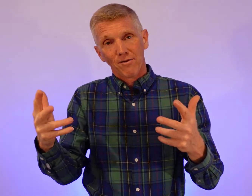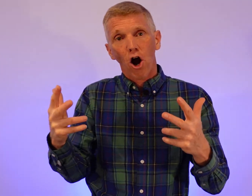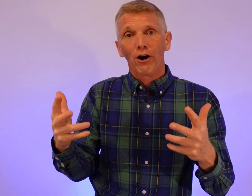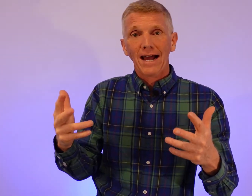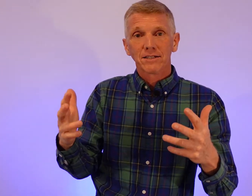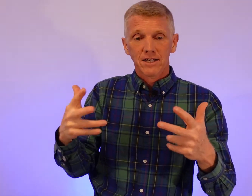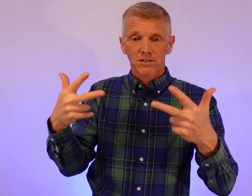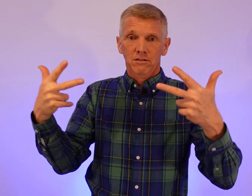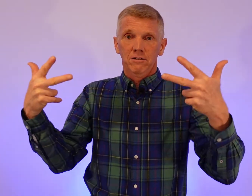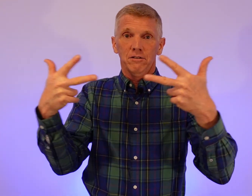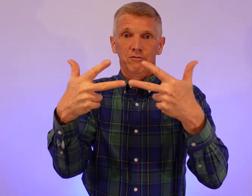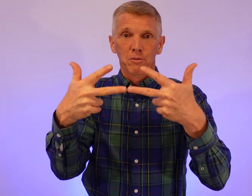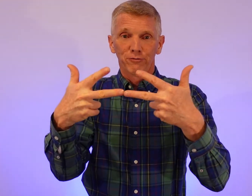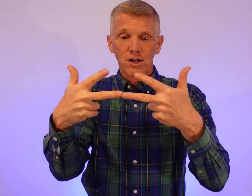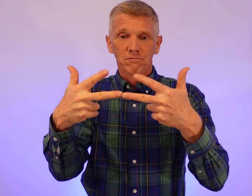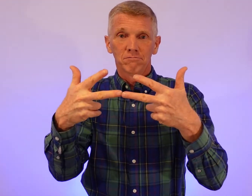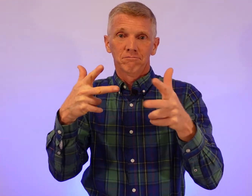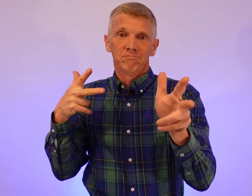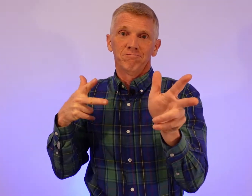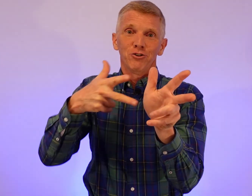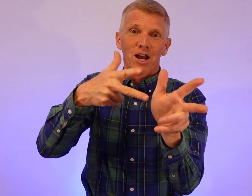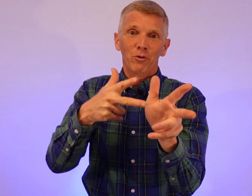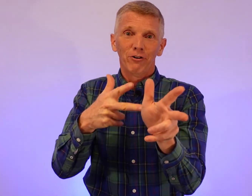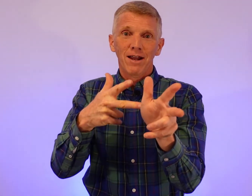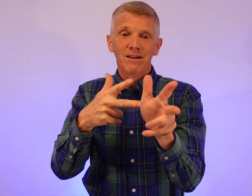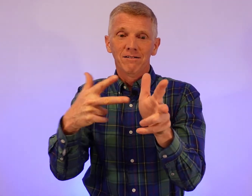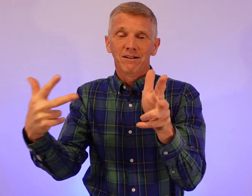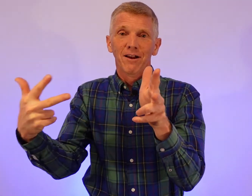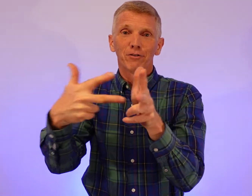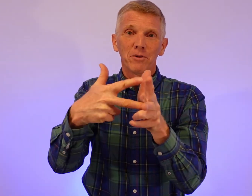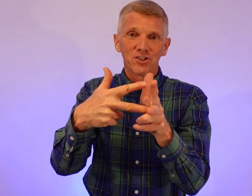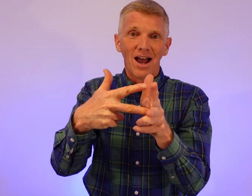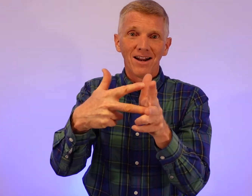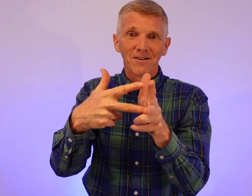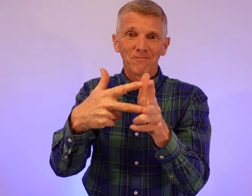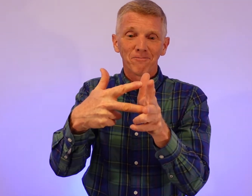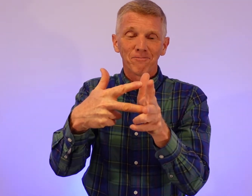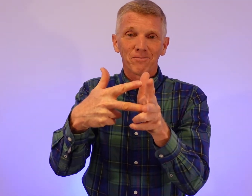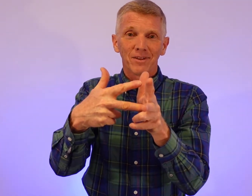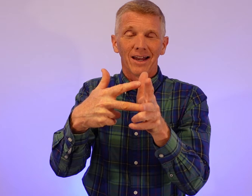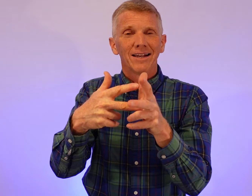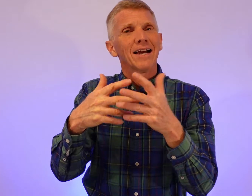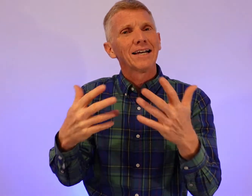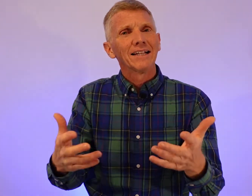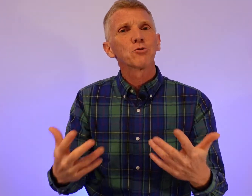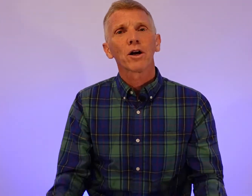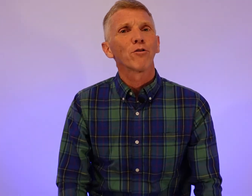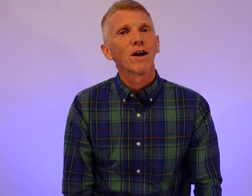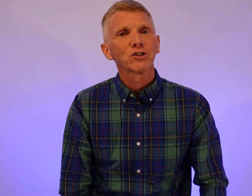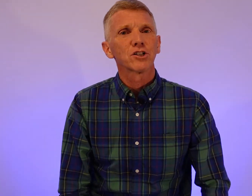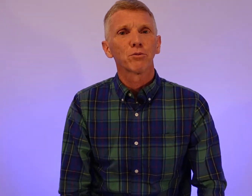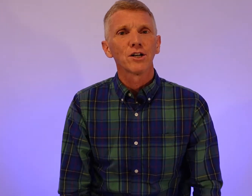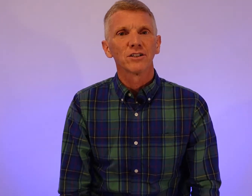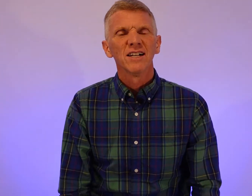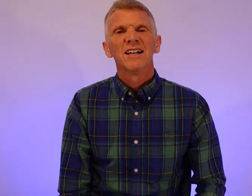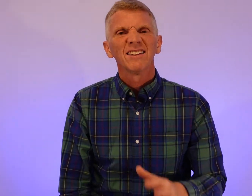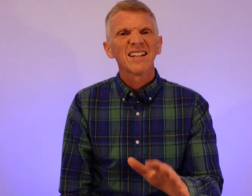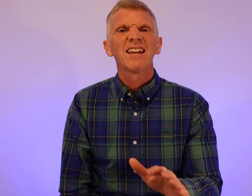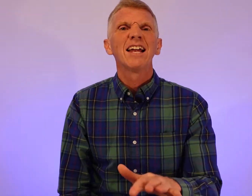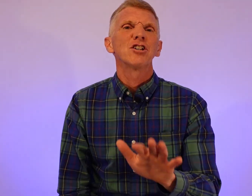car accidents. From the front, you got rear-ended, and from the side. Okay? Again, let's work on our facial expression. Let's say it's a